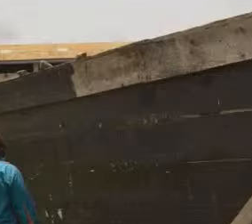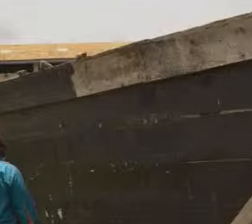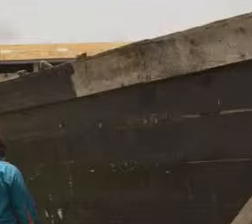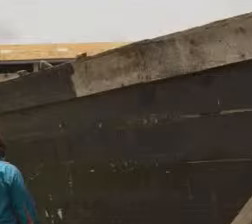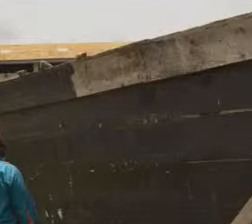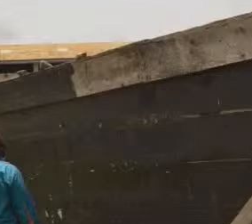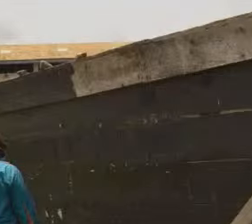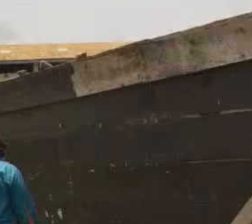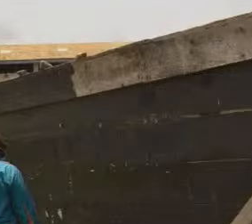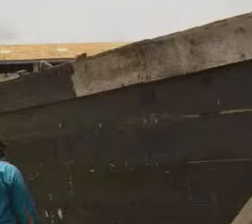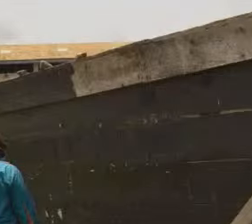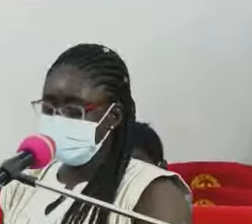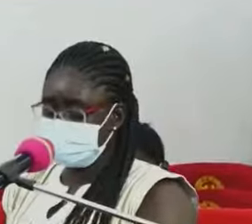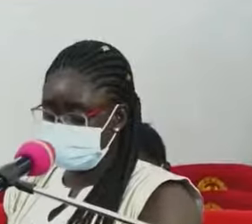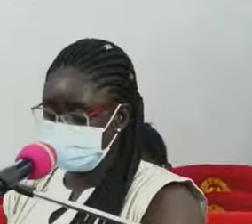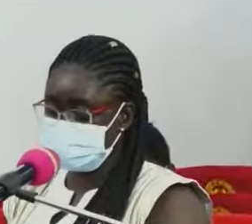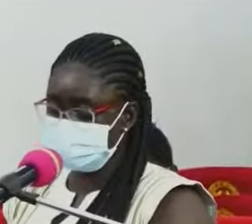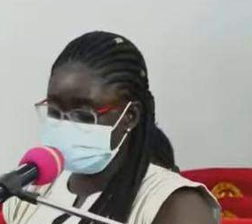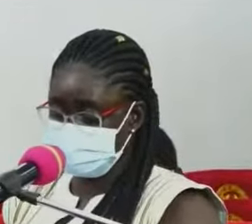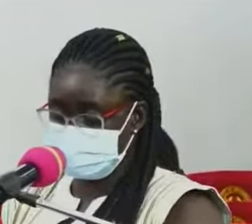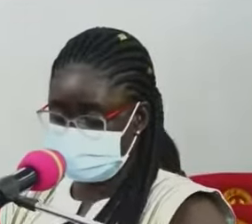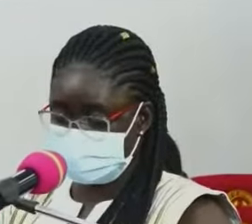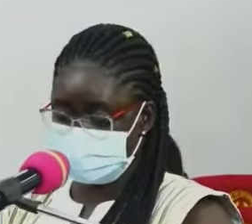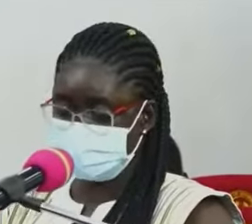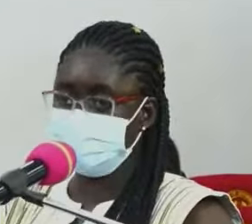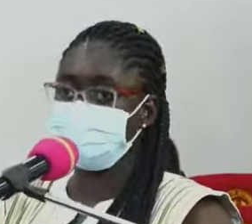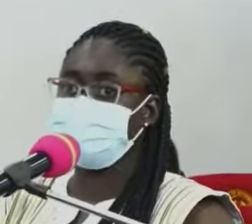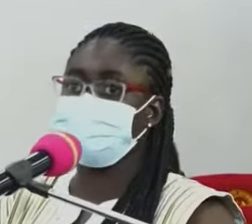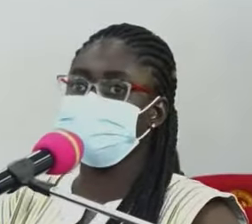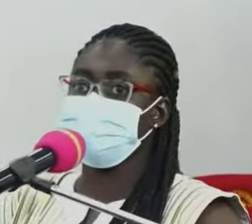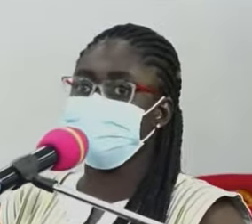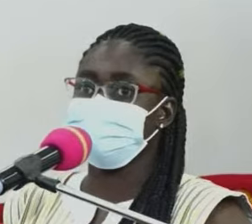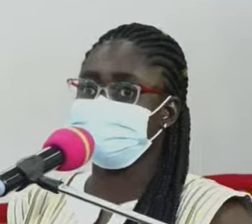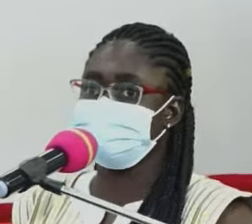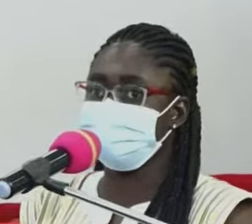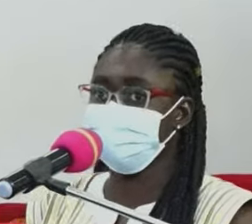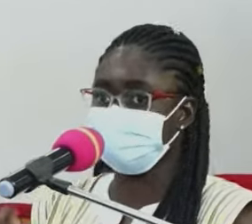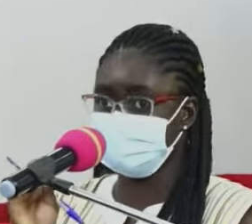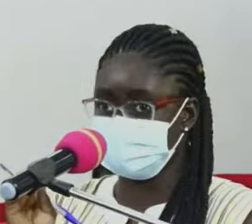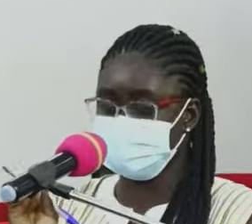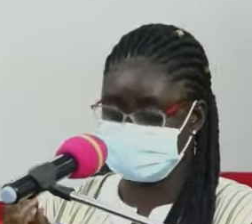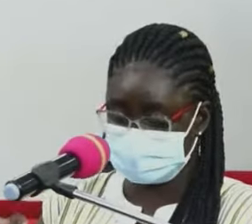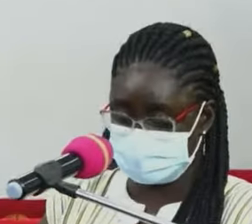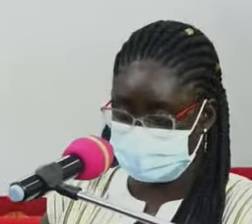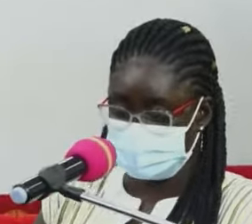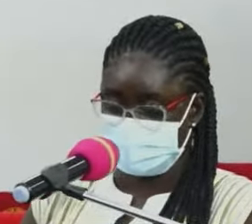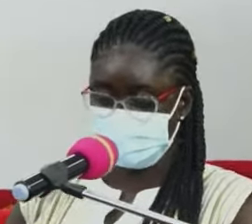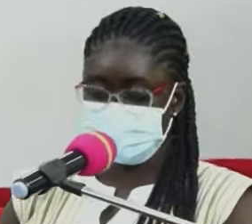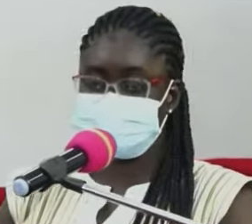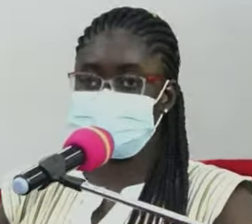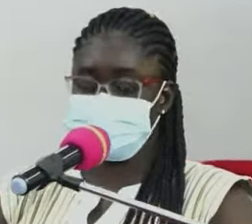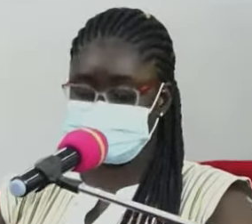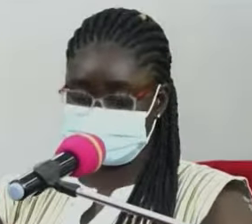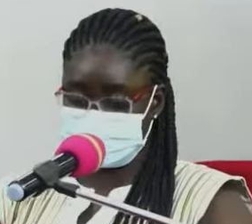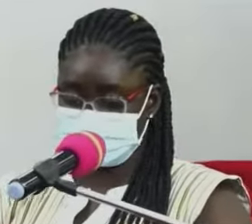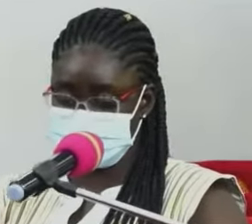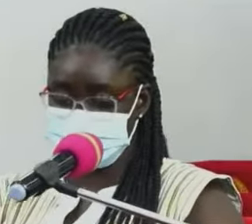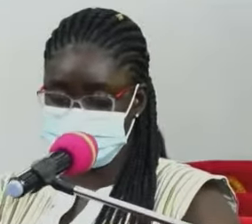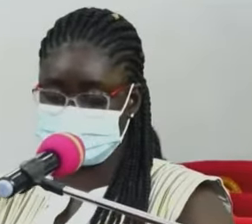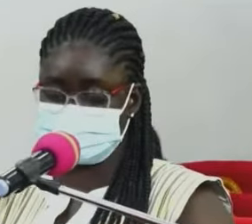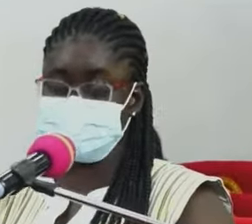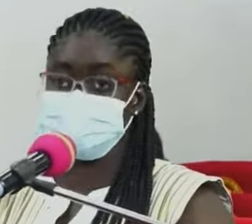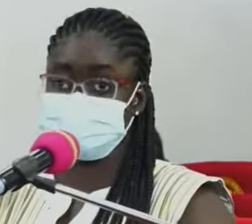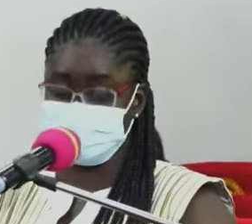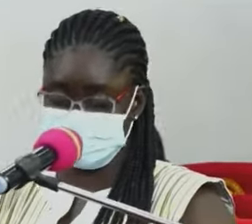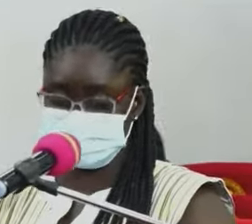come to Nana. Yeah. I'm Faustina Safo from Joy News. My question has to do with figures. You made mention of the